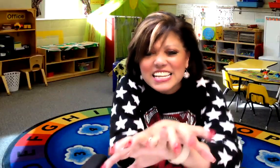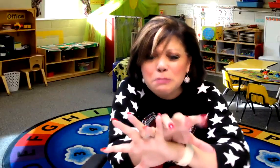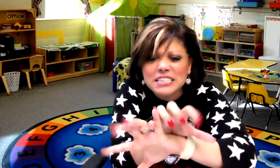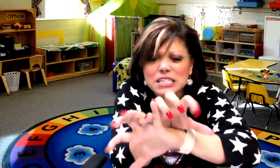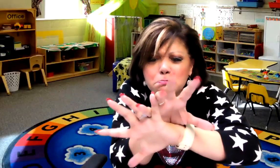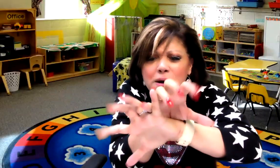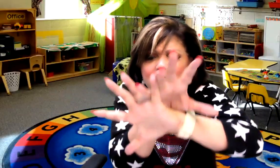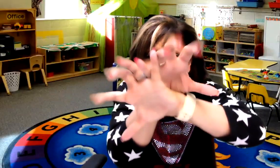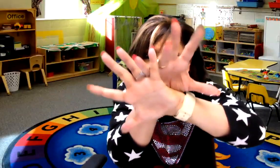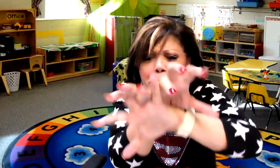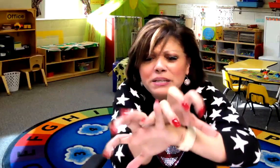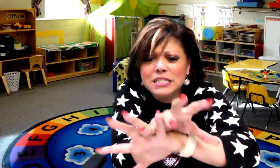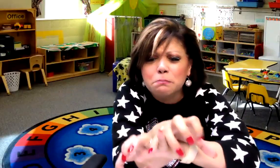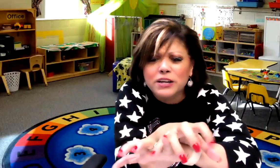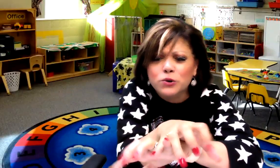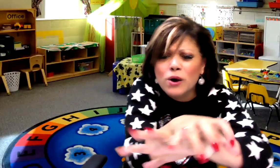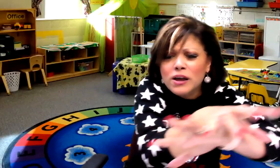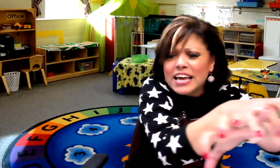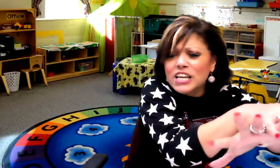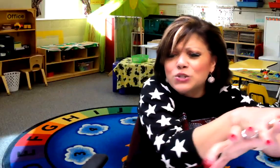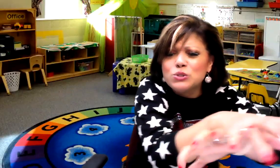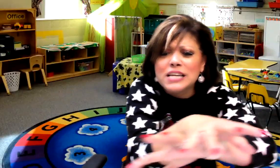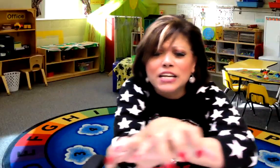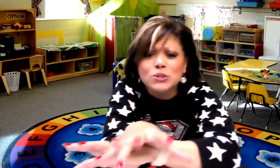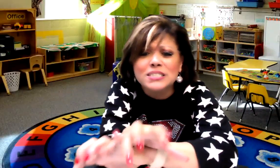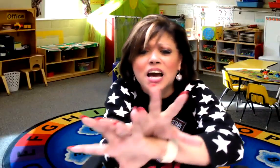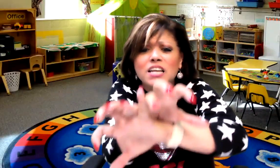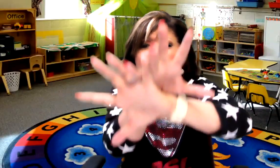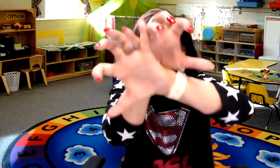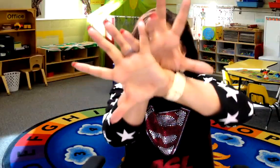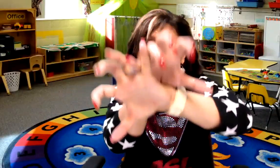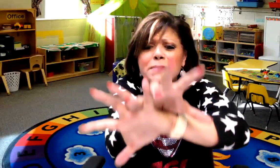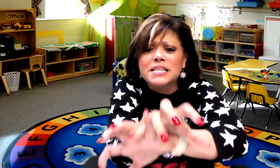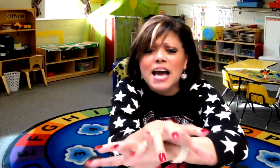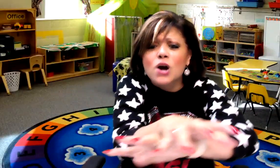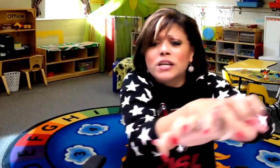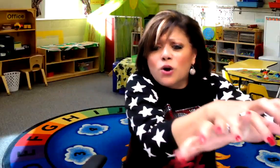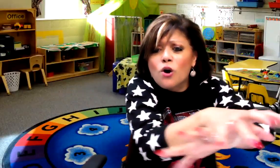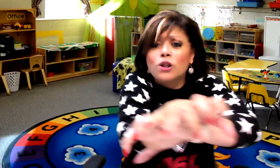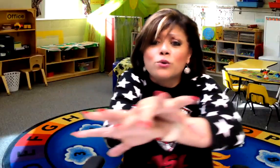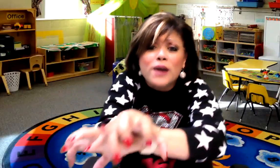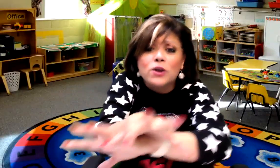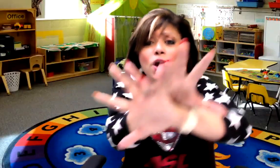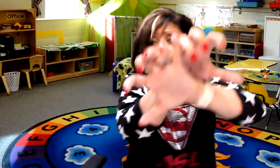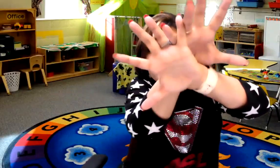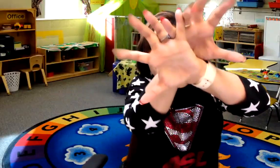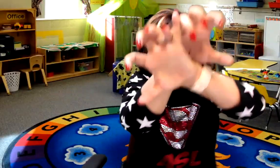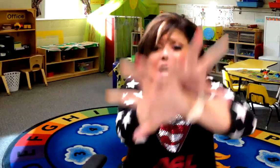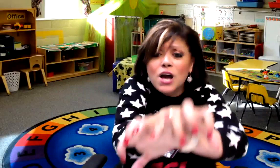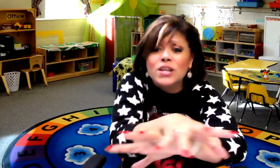make the spider go up and the spider go up and to side, up and down and all around, up and down and